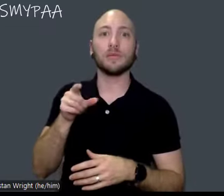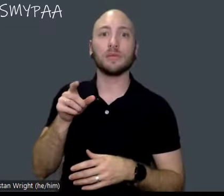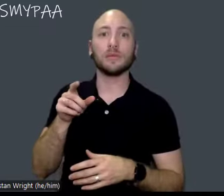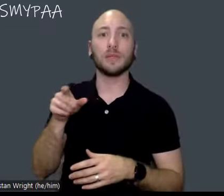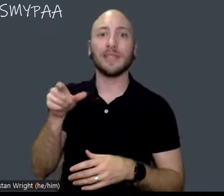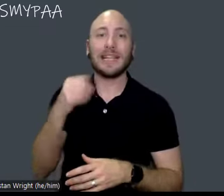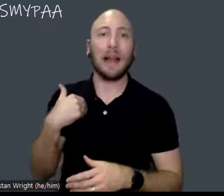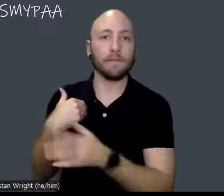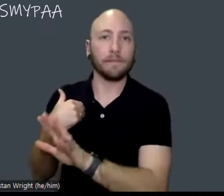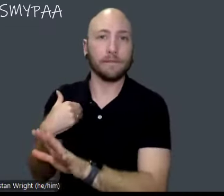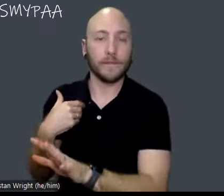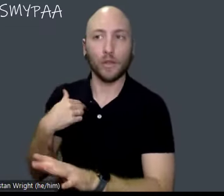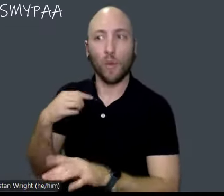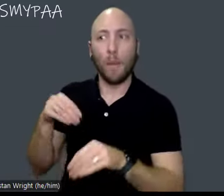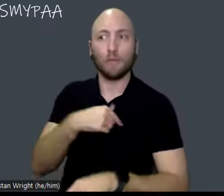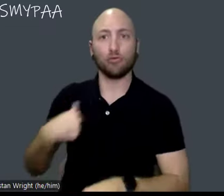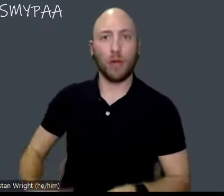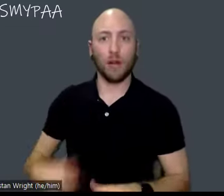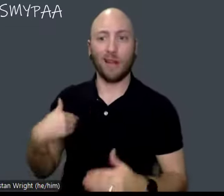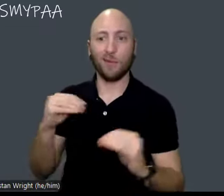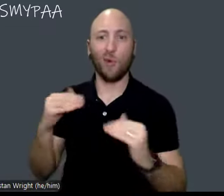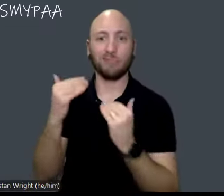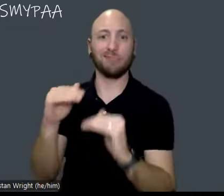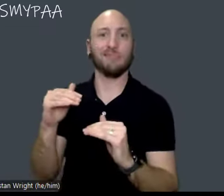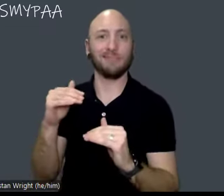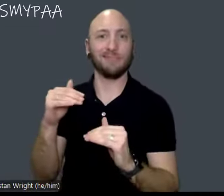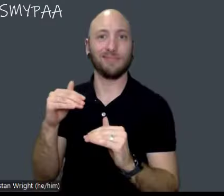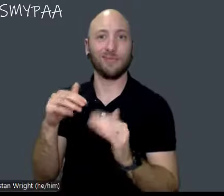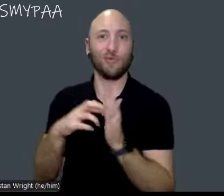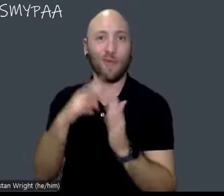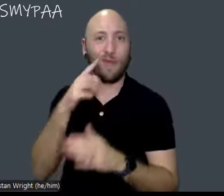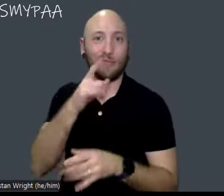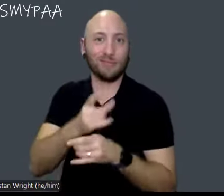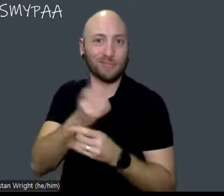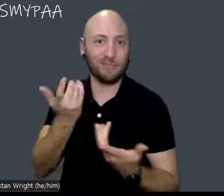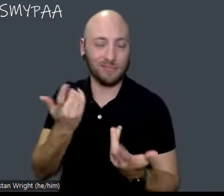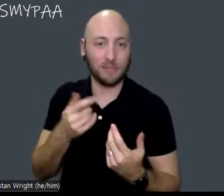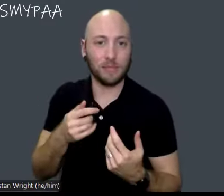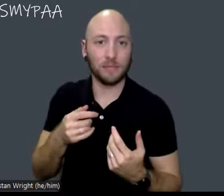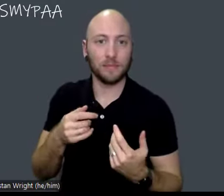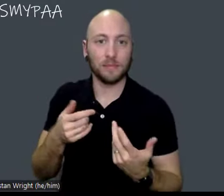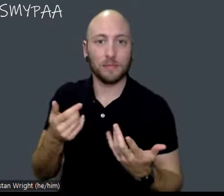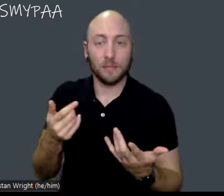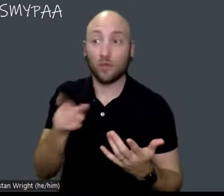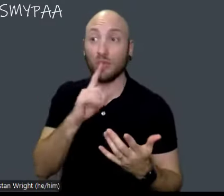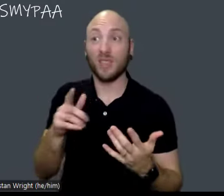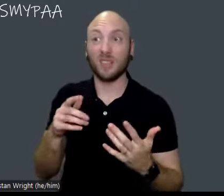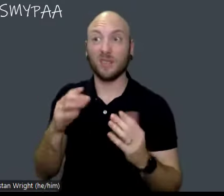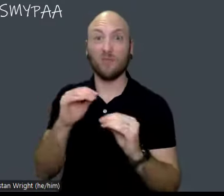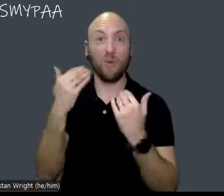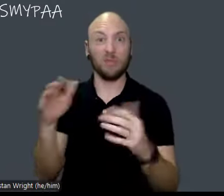there when I moved there. And so I pretty much had loose leash for